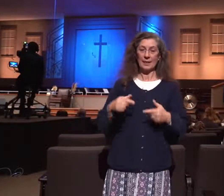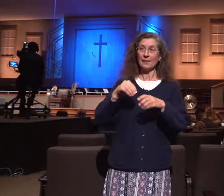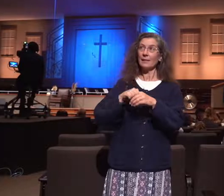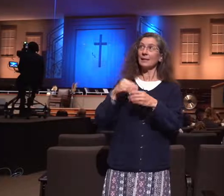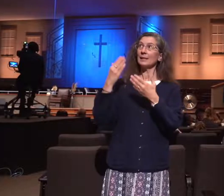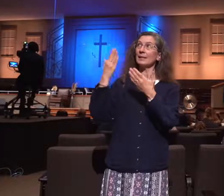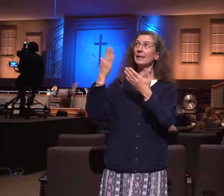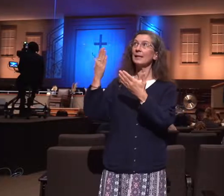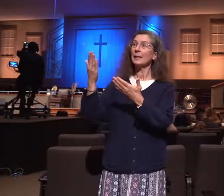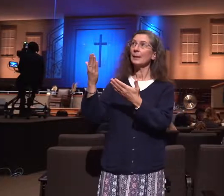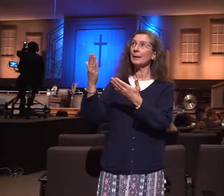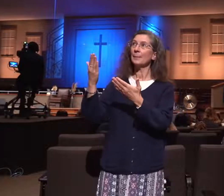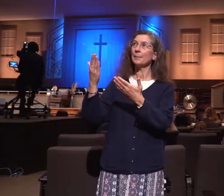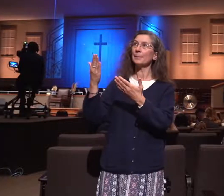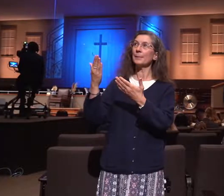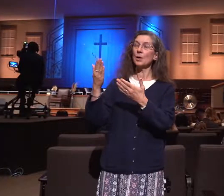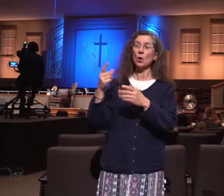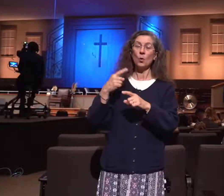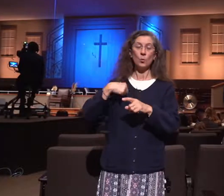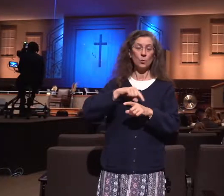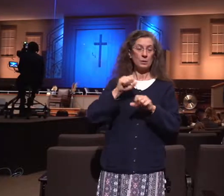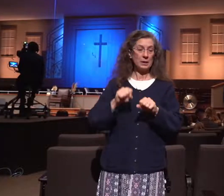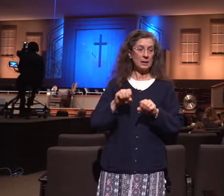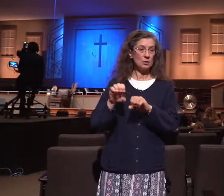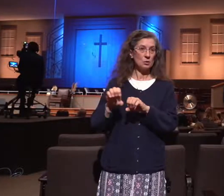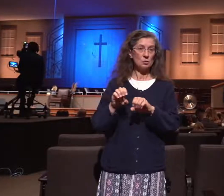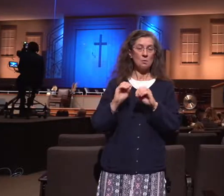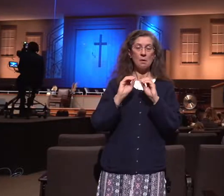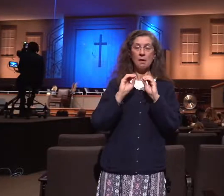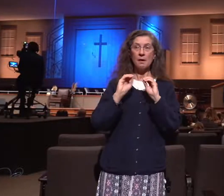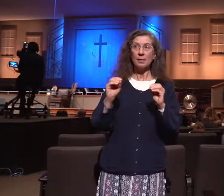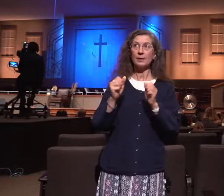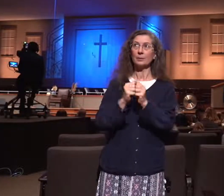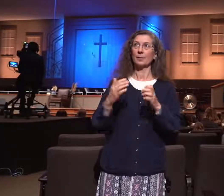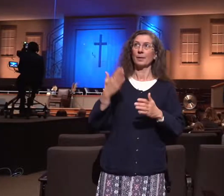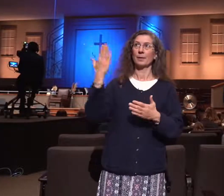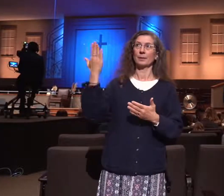being. We could do absolutely nothing without him.